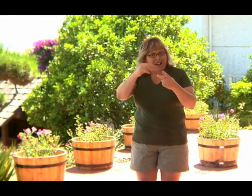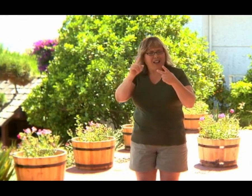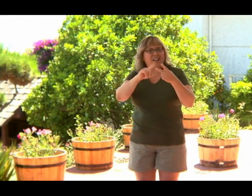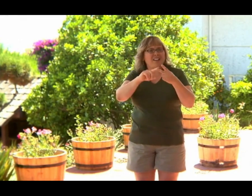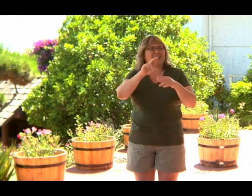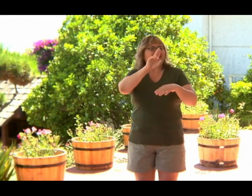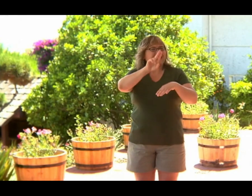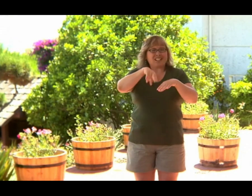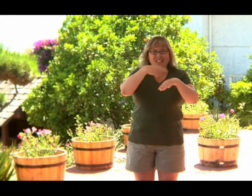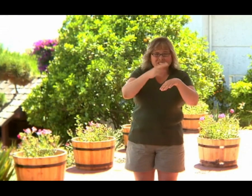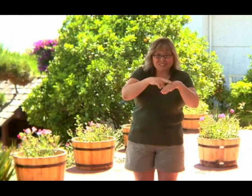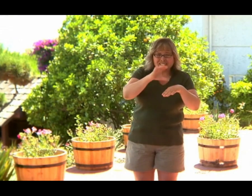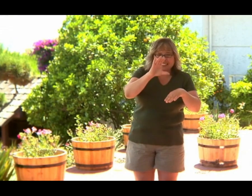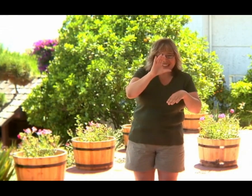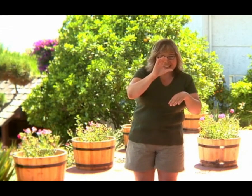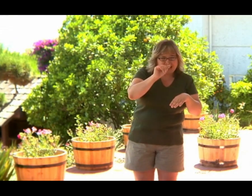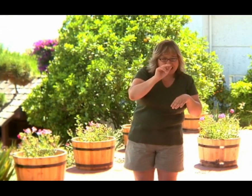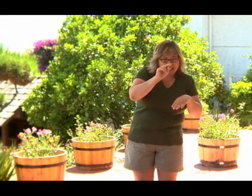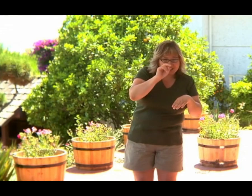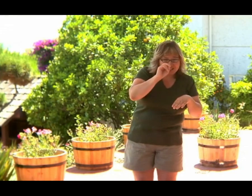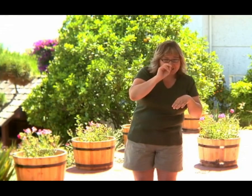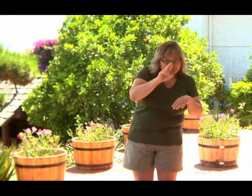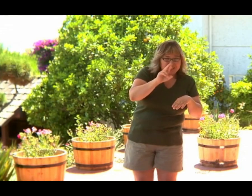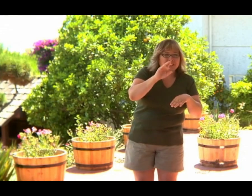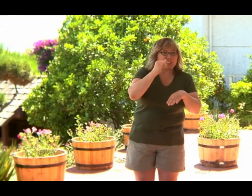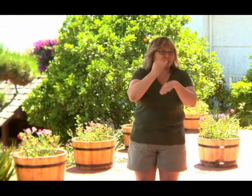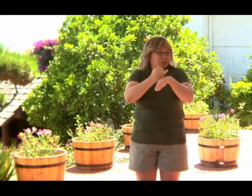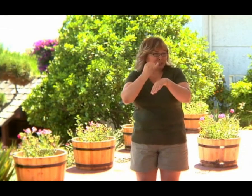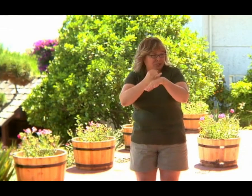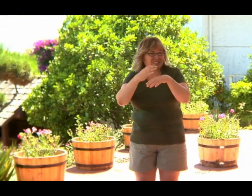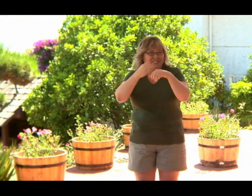and the National Cancer Institute's Cancer Information Service.